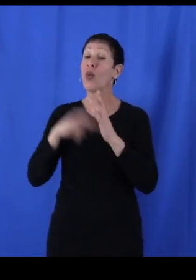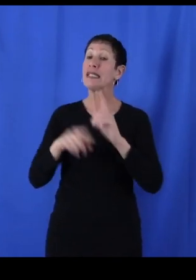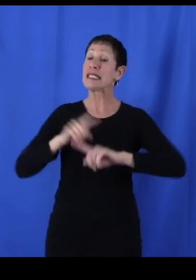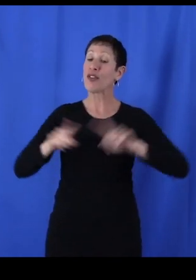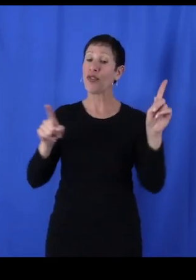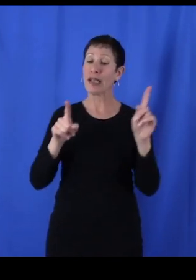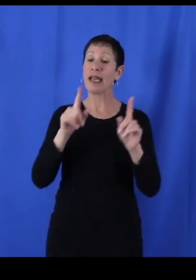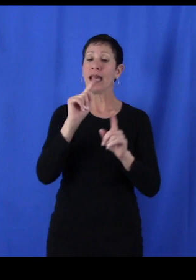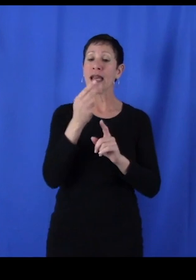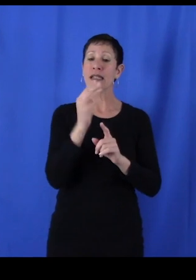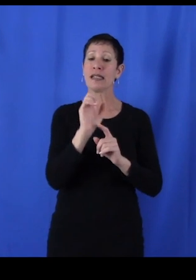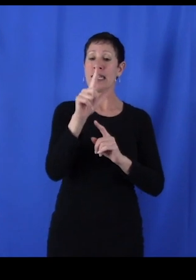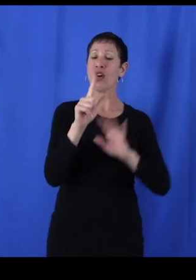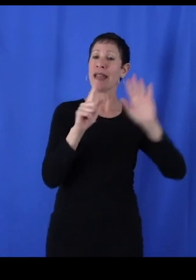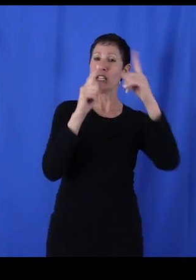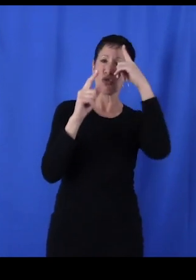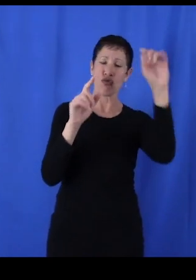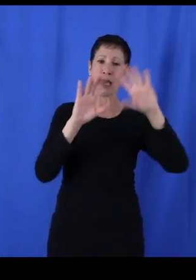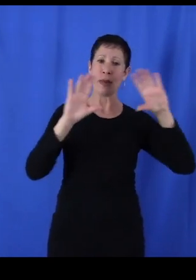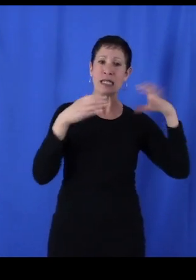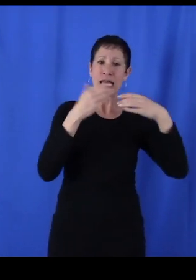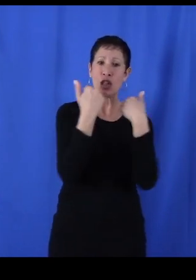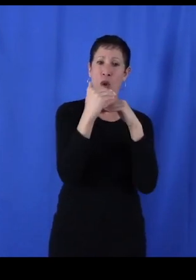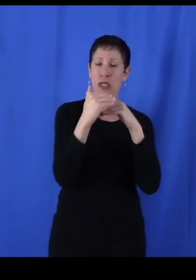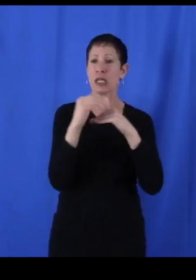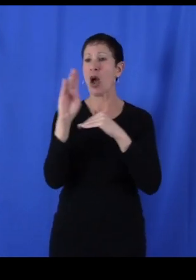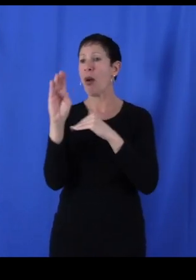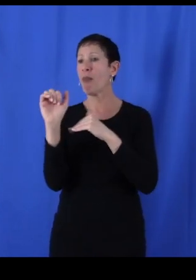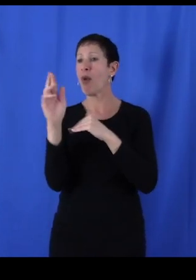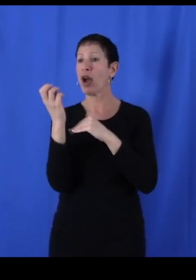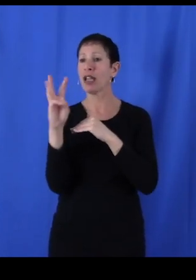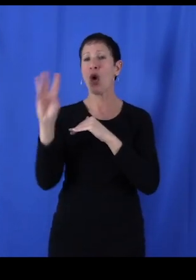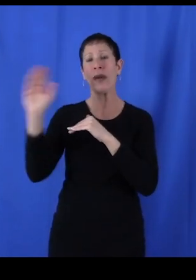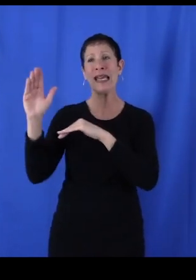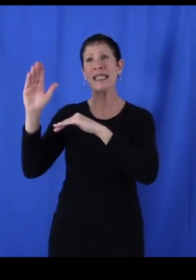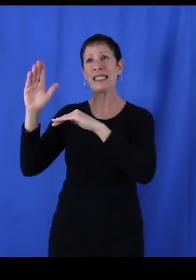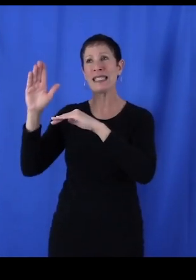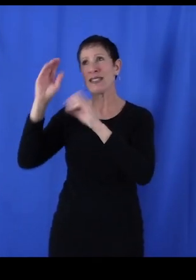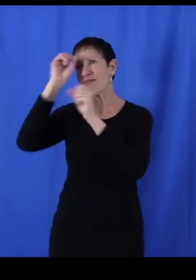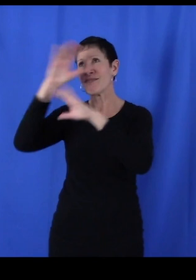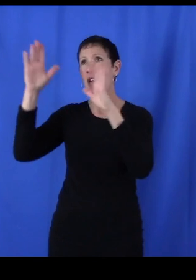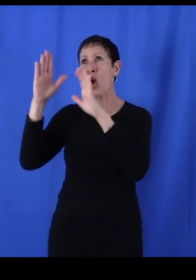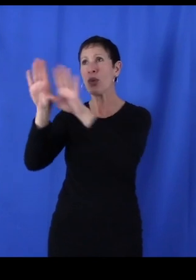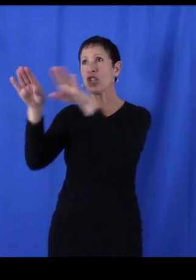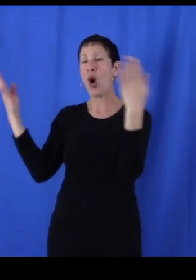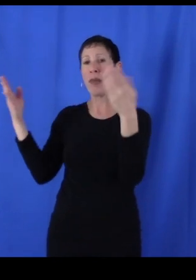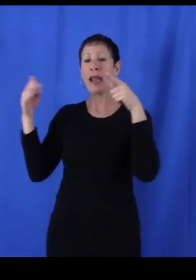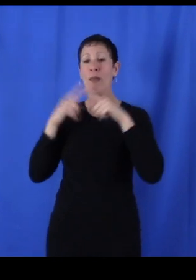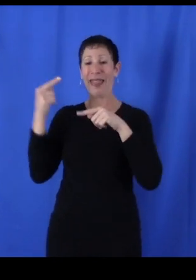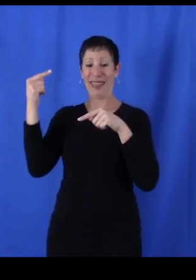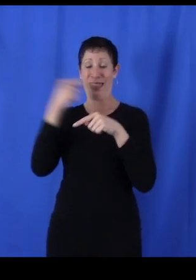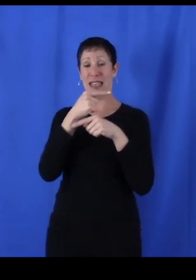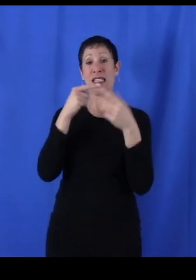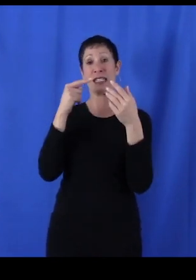Now, what's different, of course, is that Teal's dream is enclosed. Barlow's call was open, right?